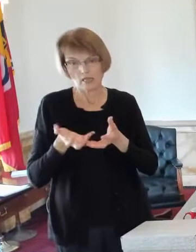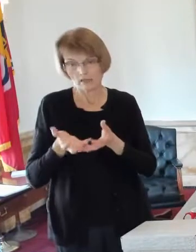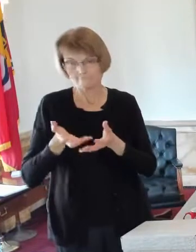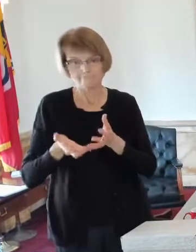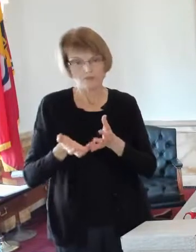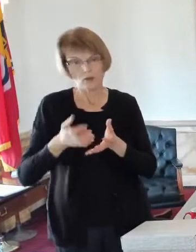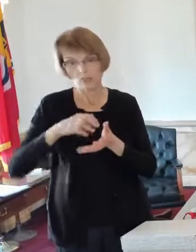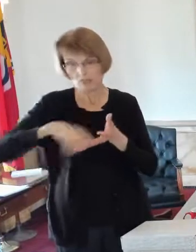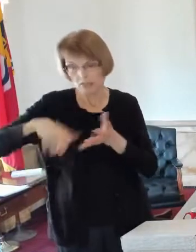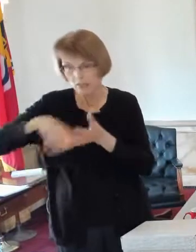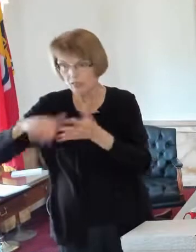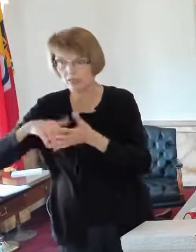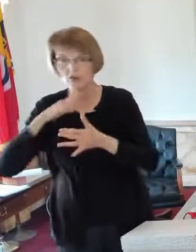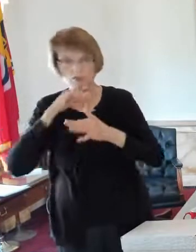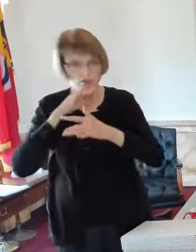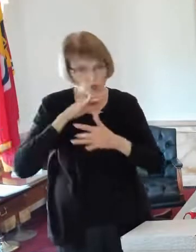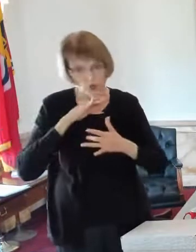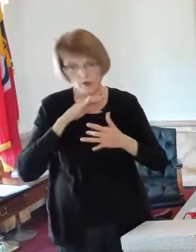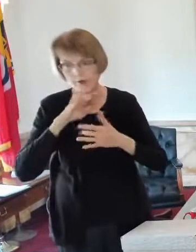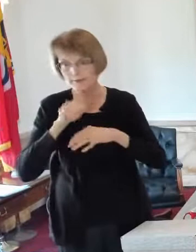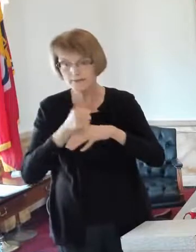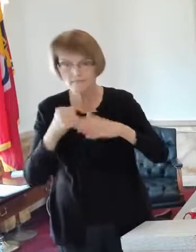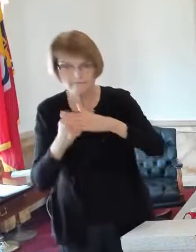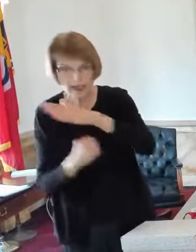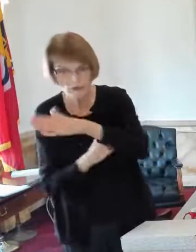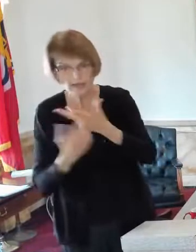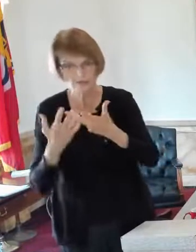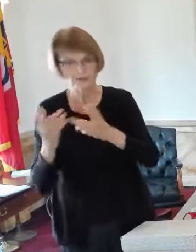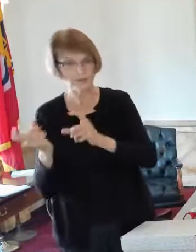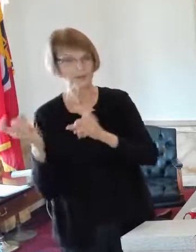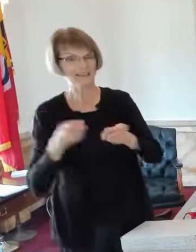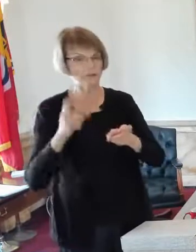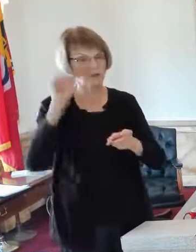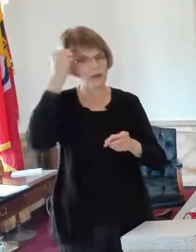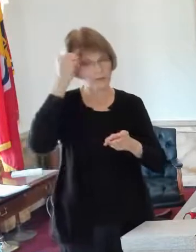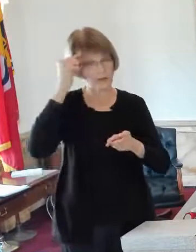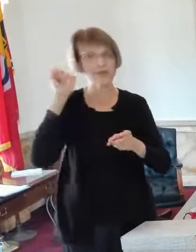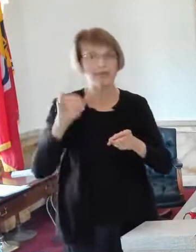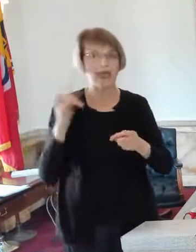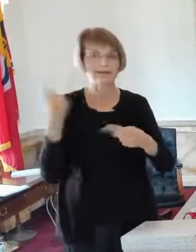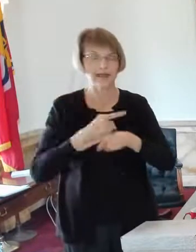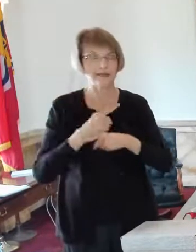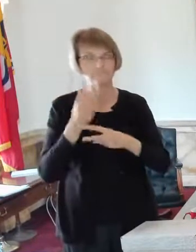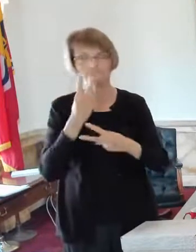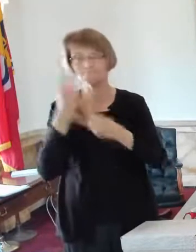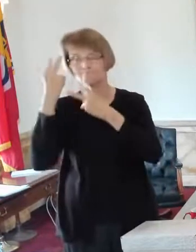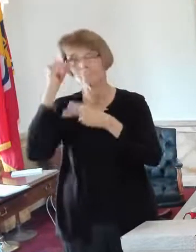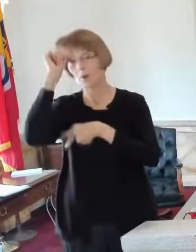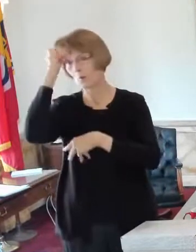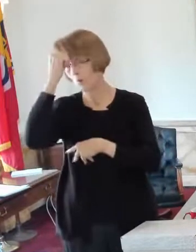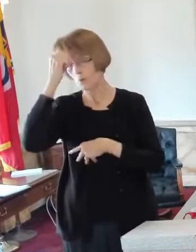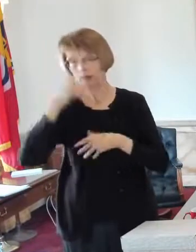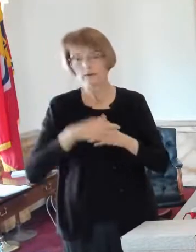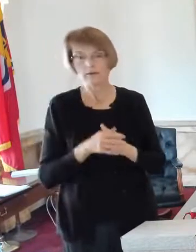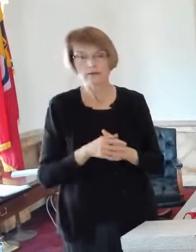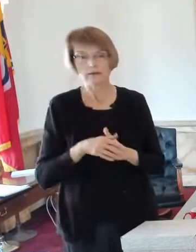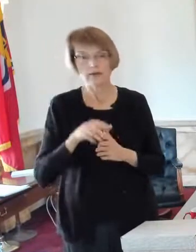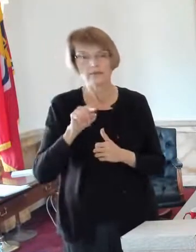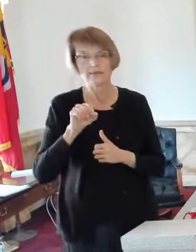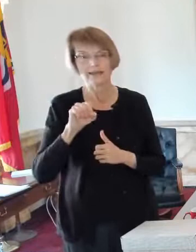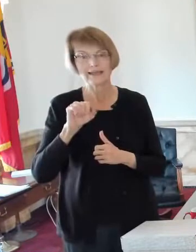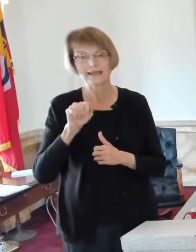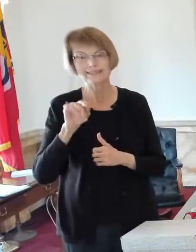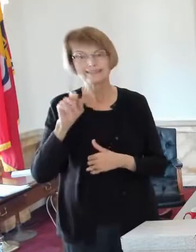very memorable and very important to St. Louis. The day that we that the Taylor